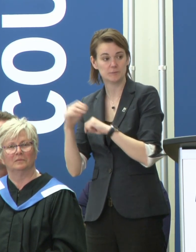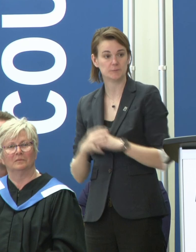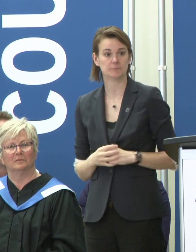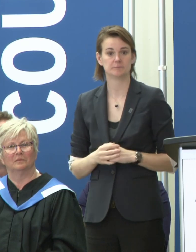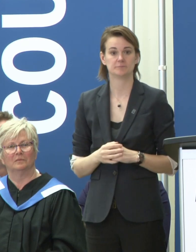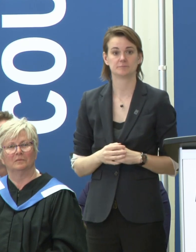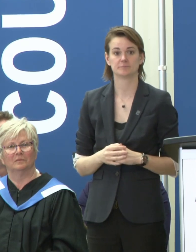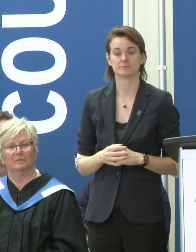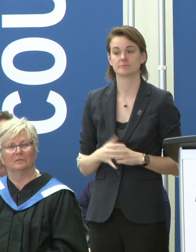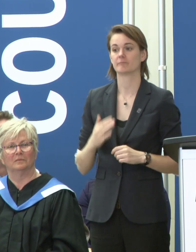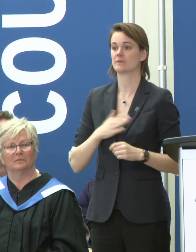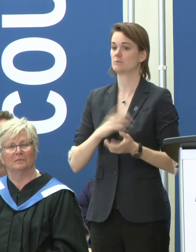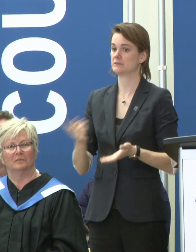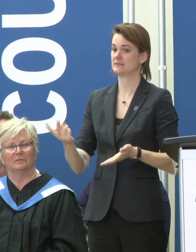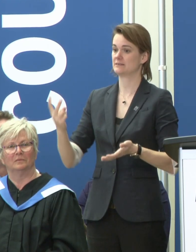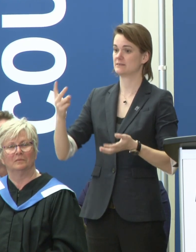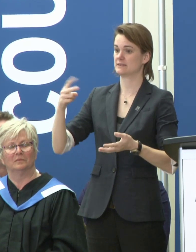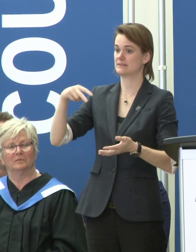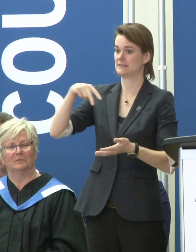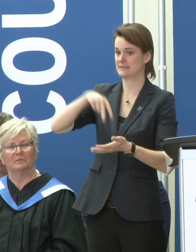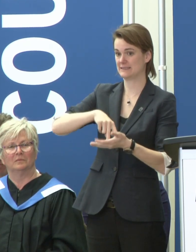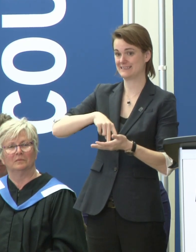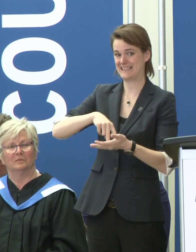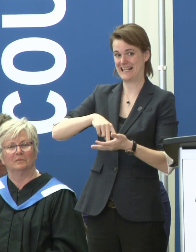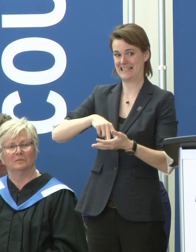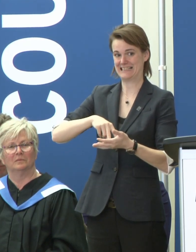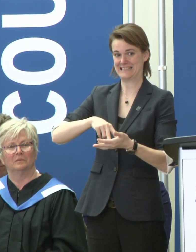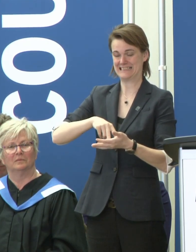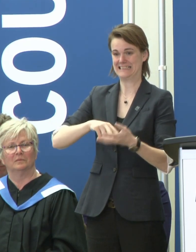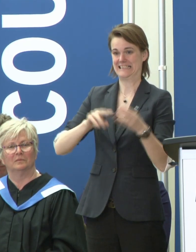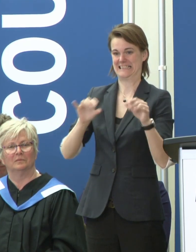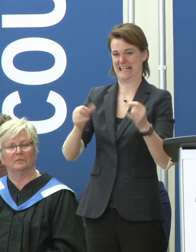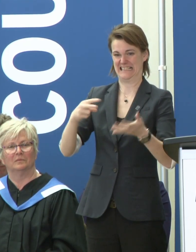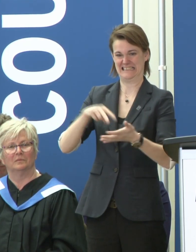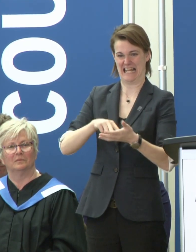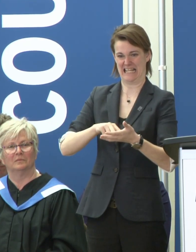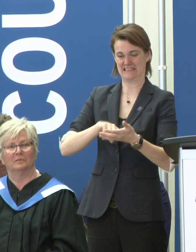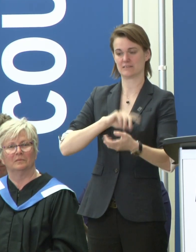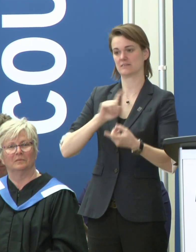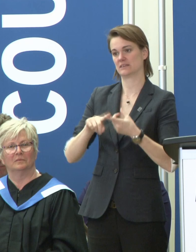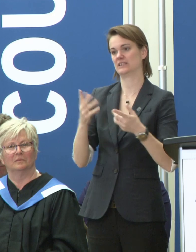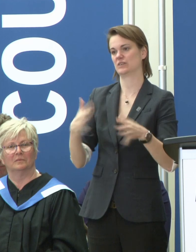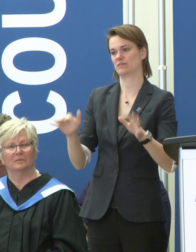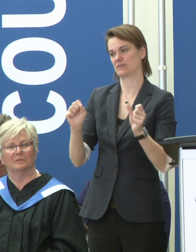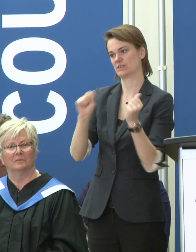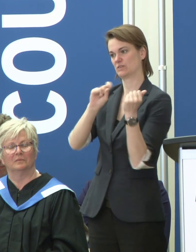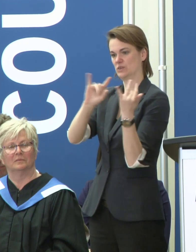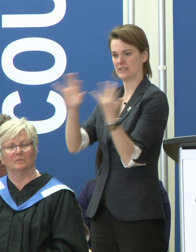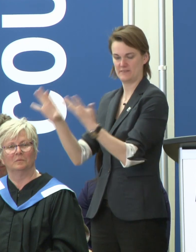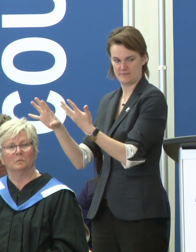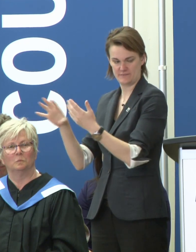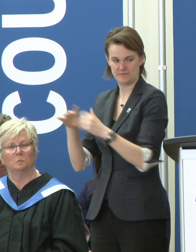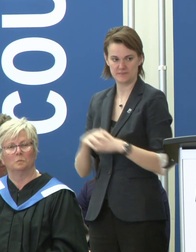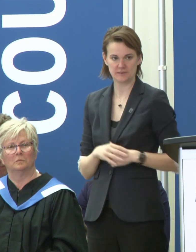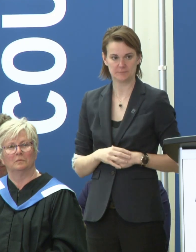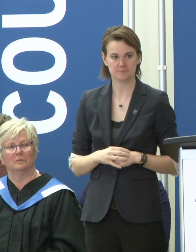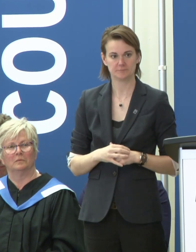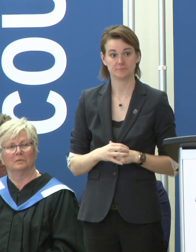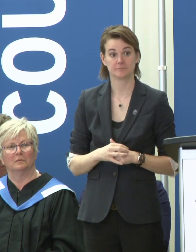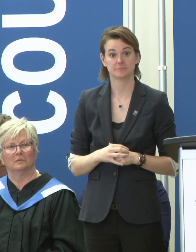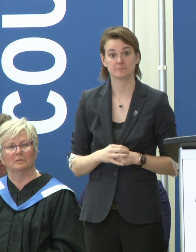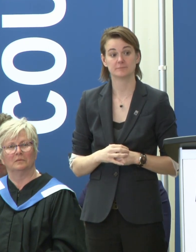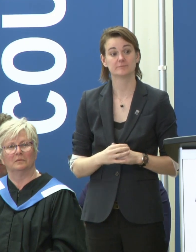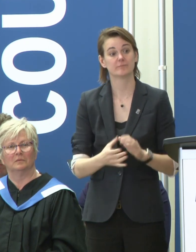I would ask you now all to stand for the recessional and remain standing until we exit the auditorium.